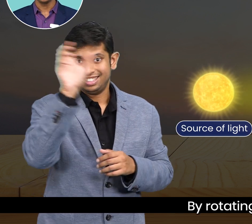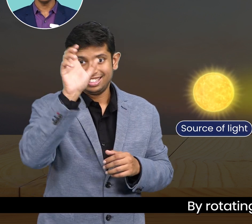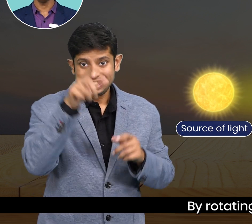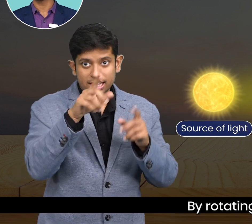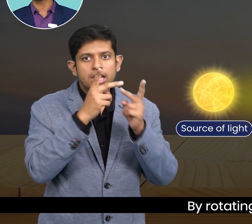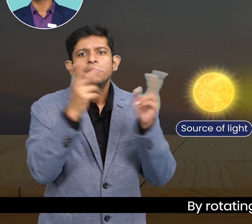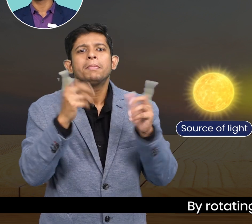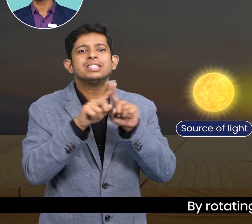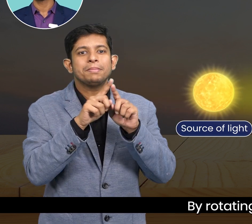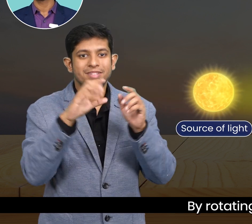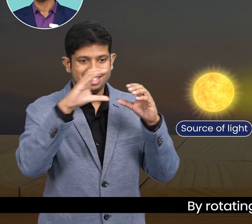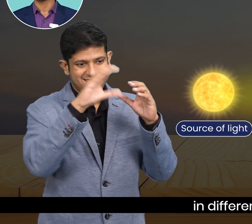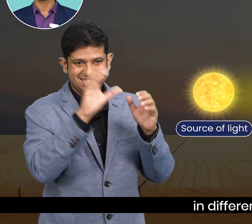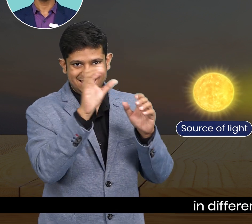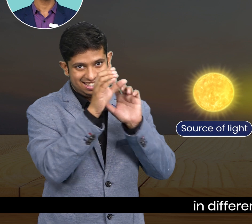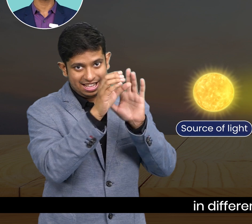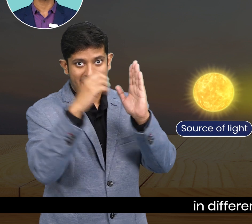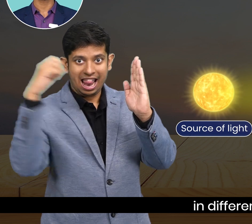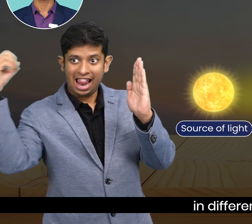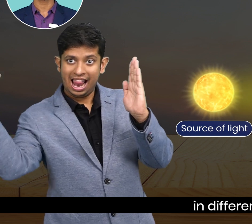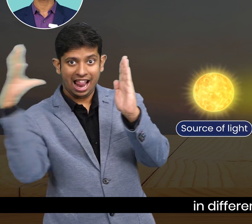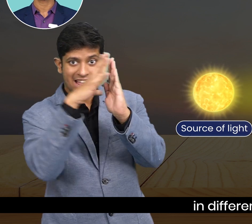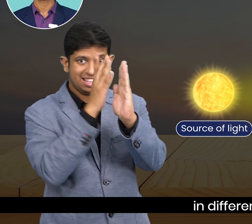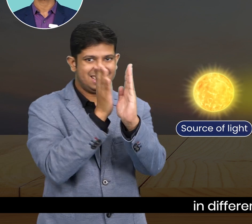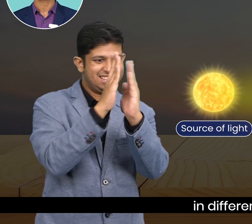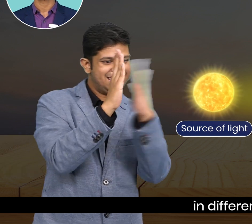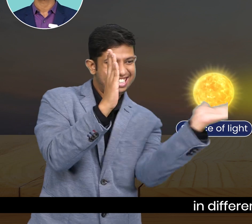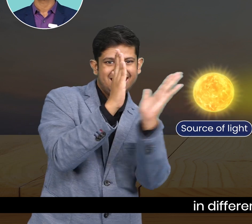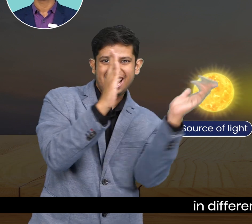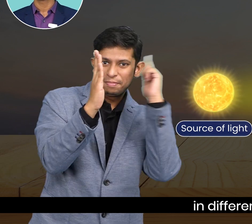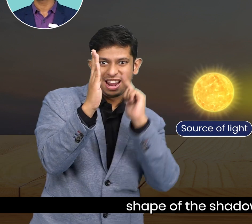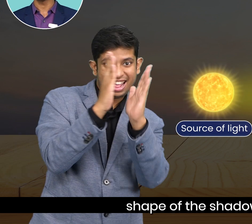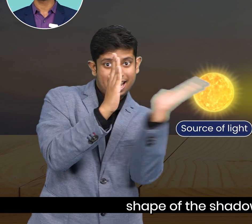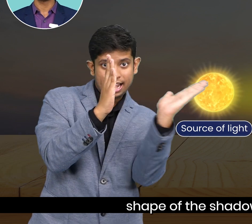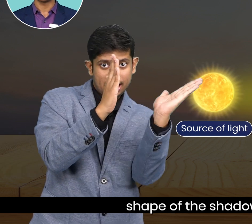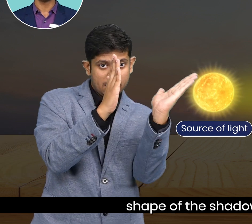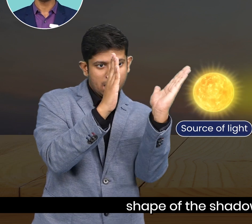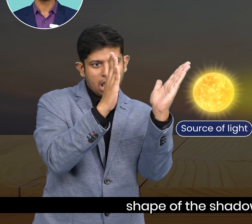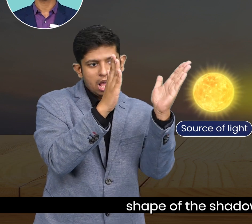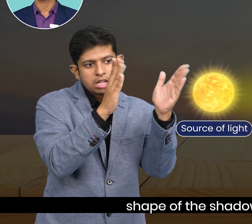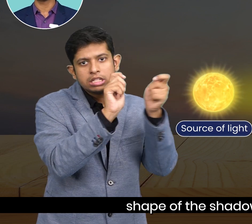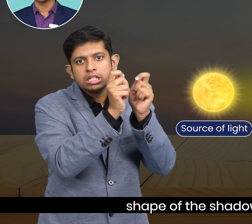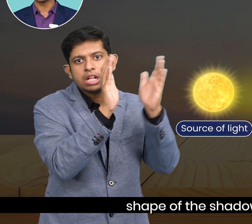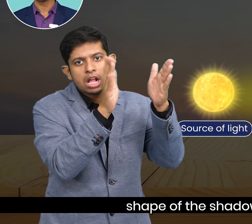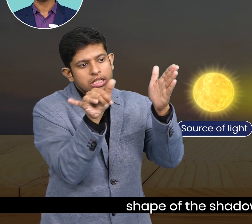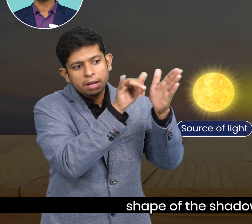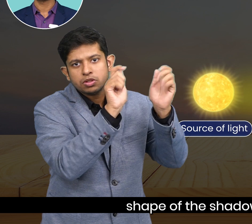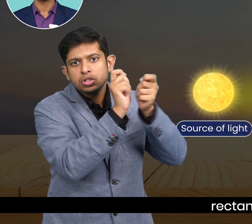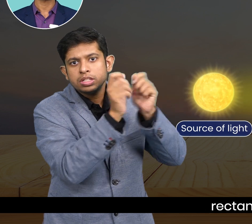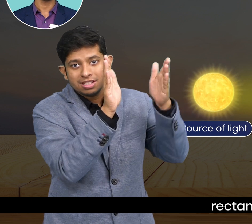By rotating the duster in different positions, shape of the shadow changes to